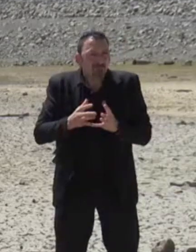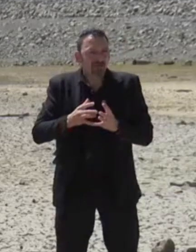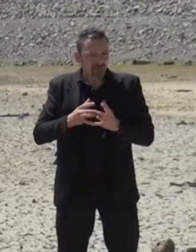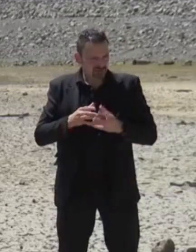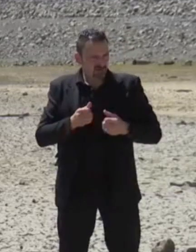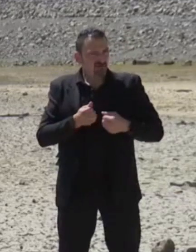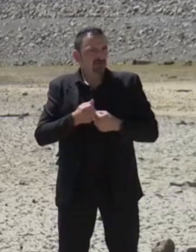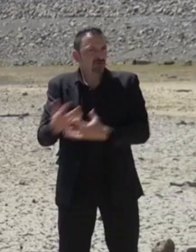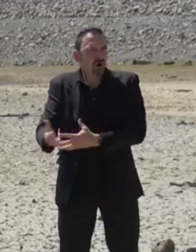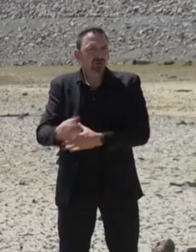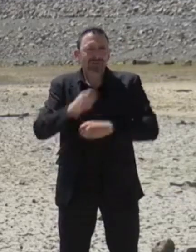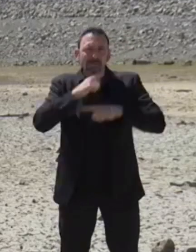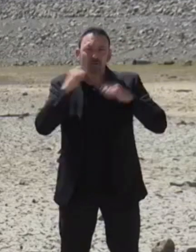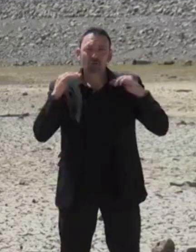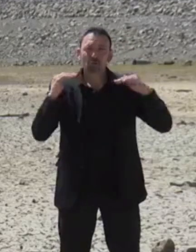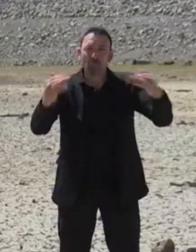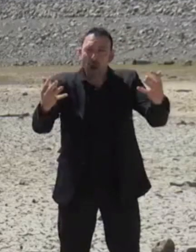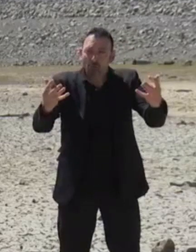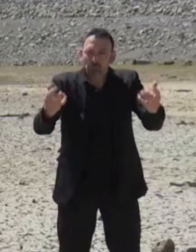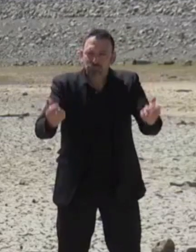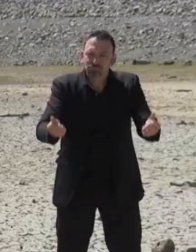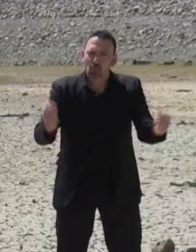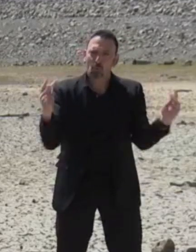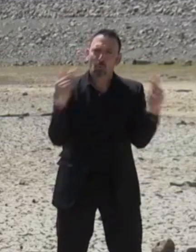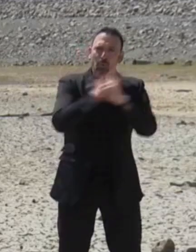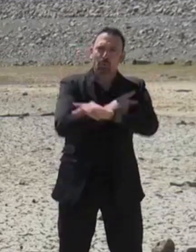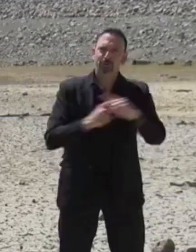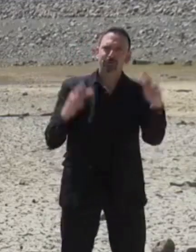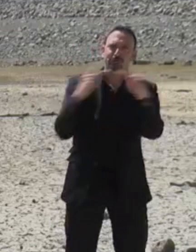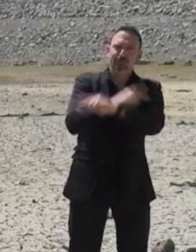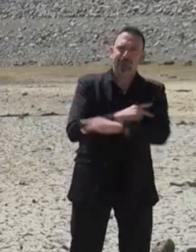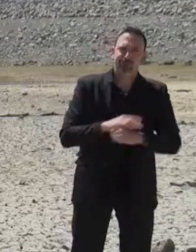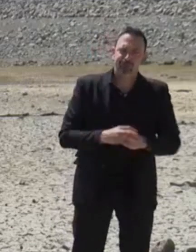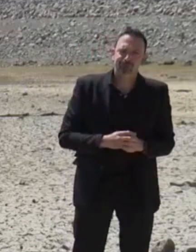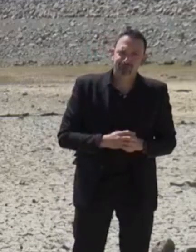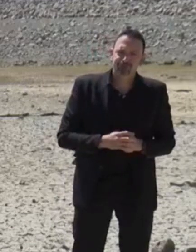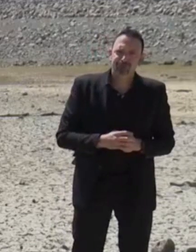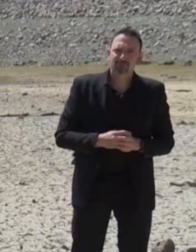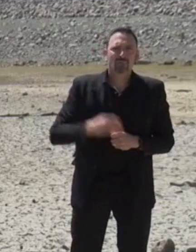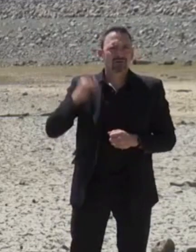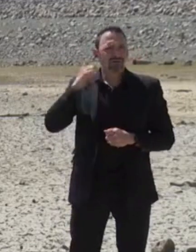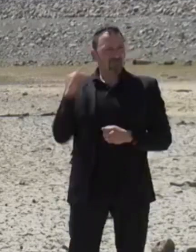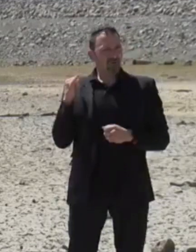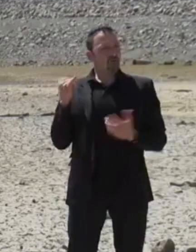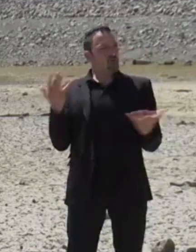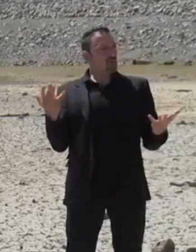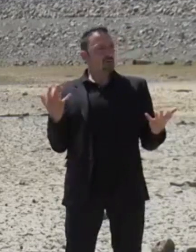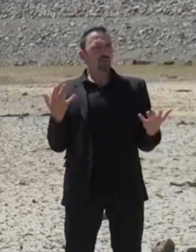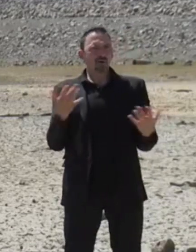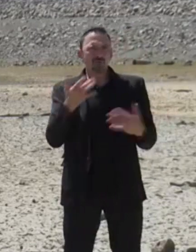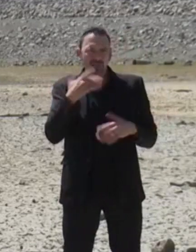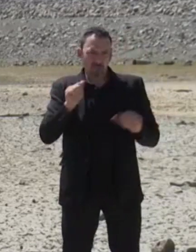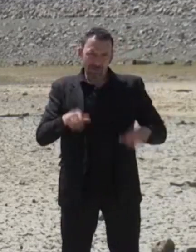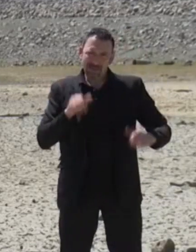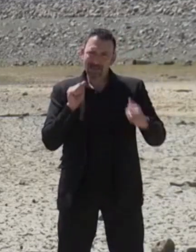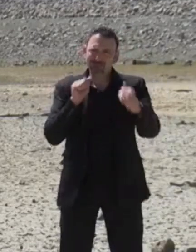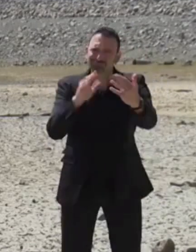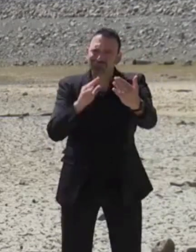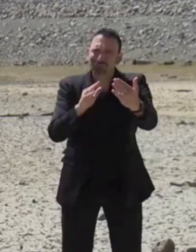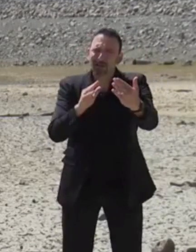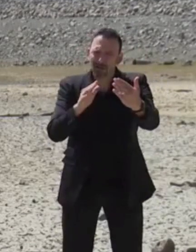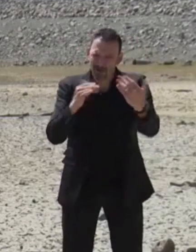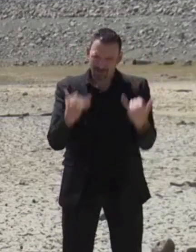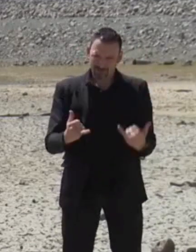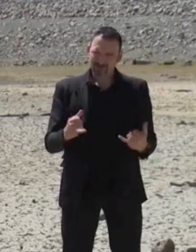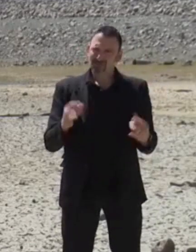in California even more intense. And luckily, the Golden State is in a unique position to move with speed to respond to this latest